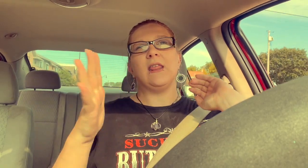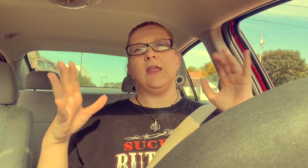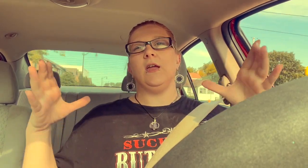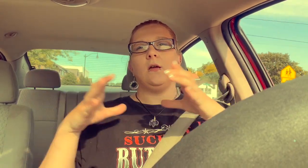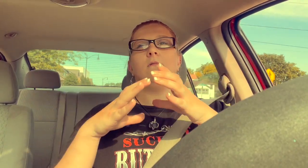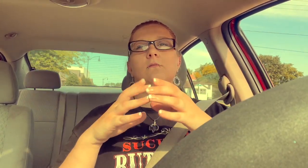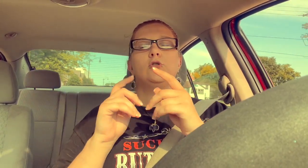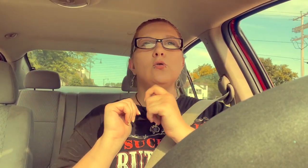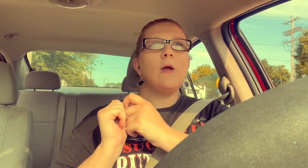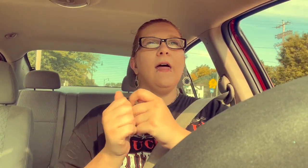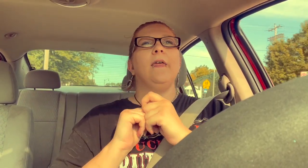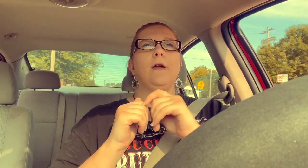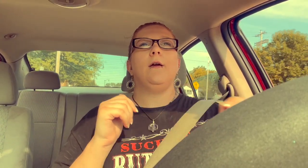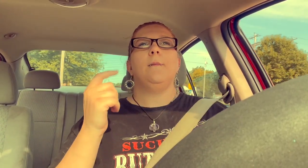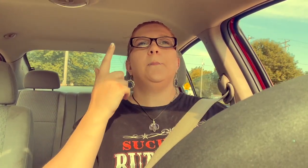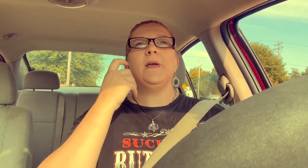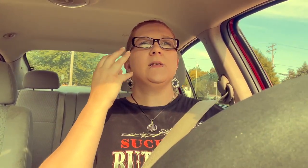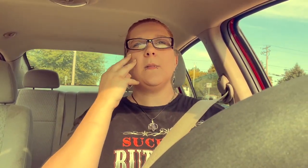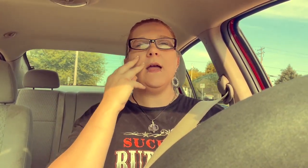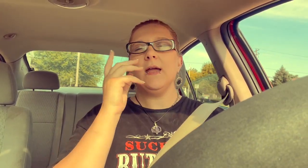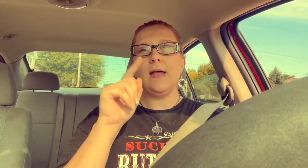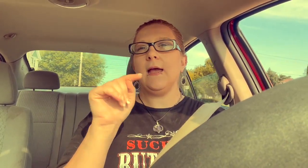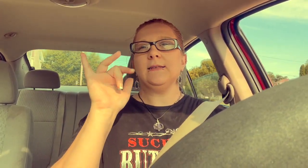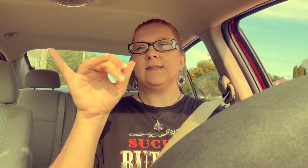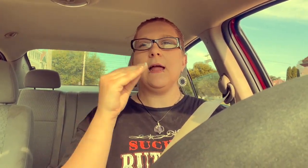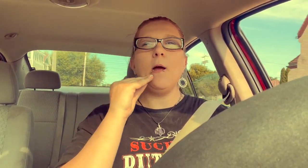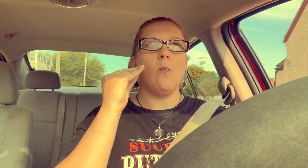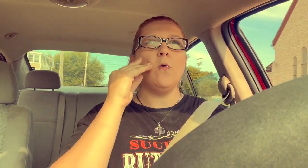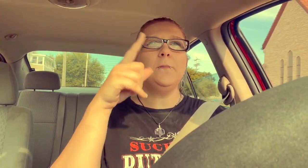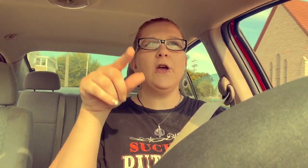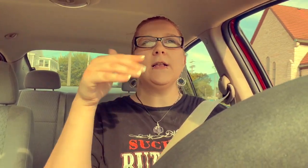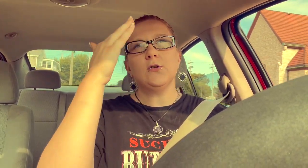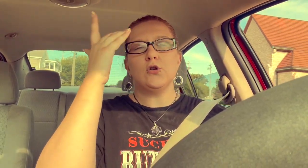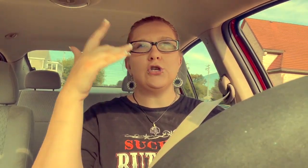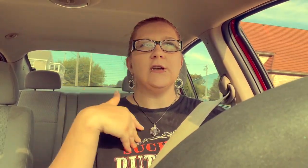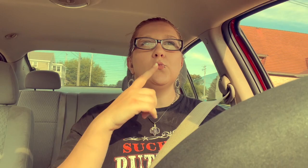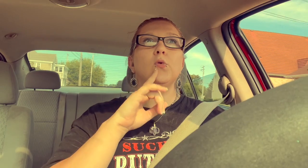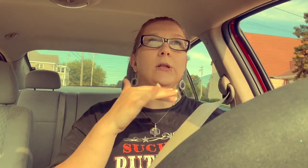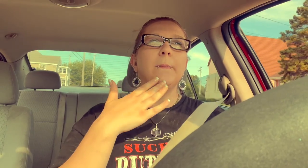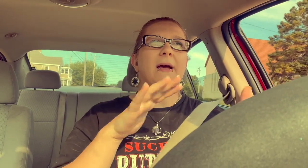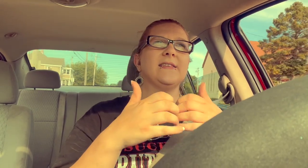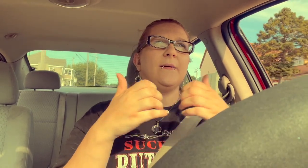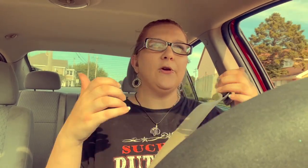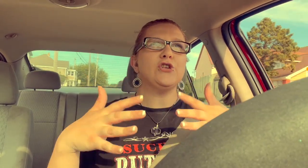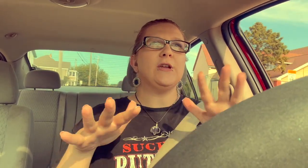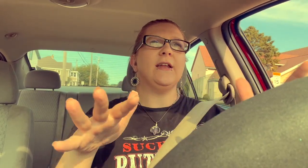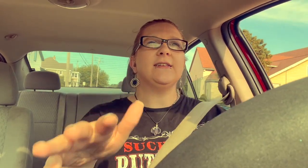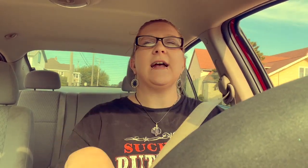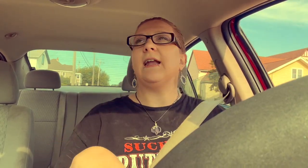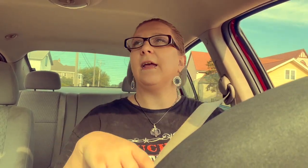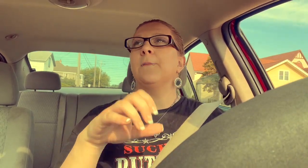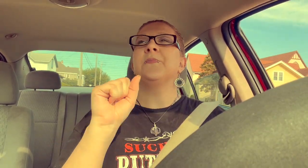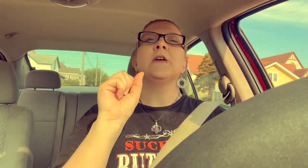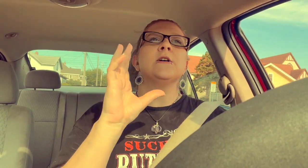anything together. Because Maya can't stay alone. You guys know she has really bad separation anxiety.